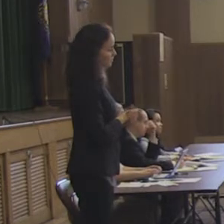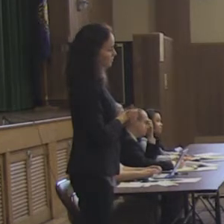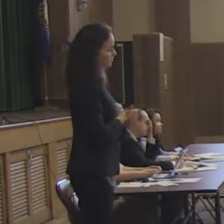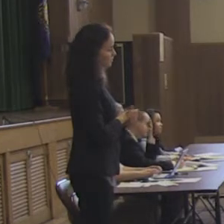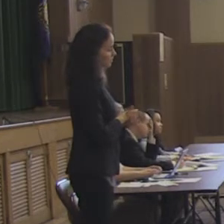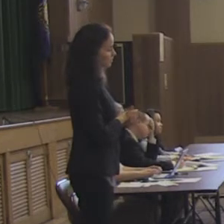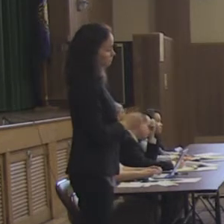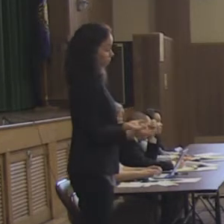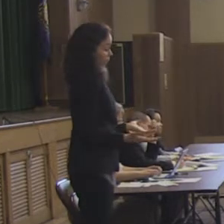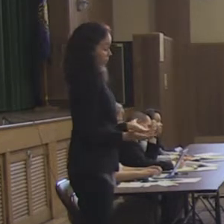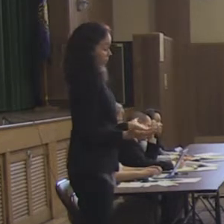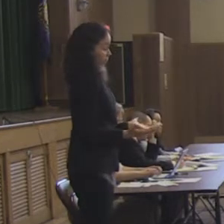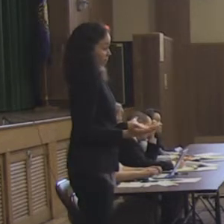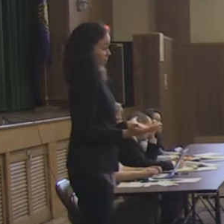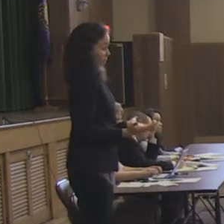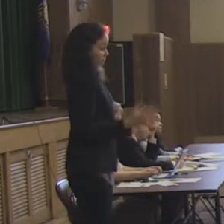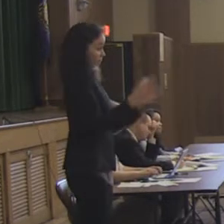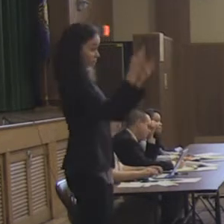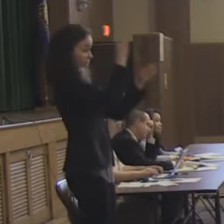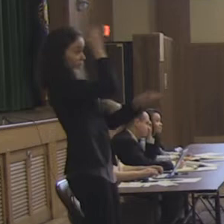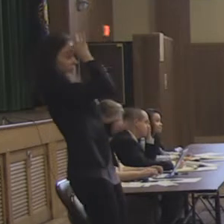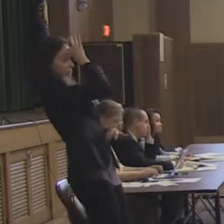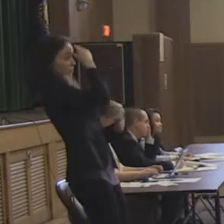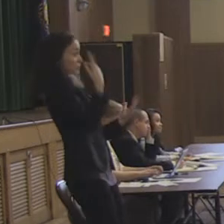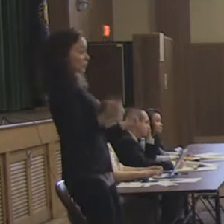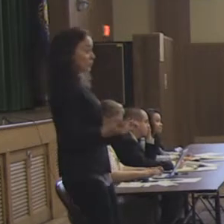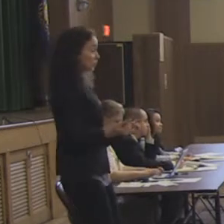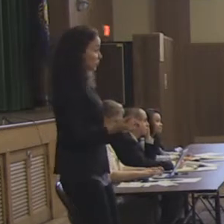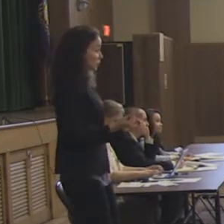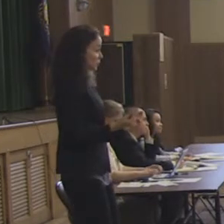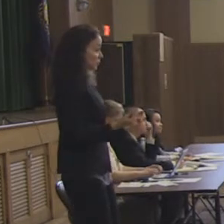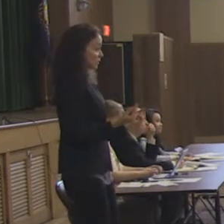we didn't know what to do, where to go. We are a